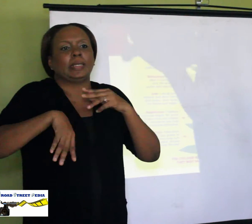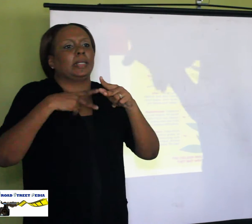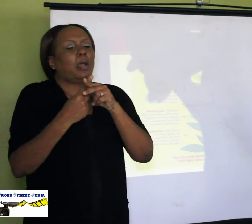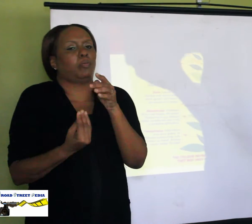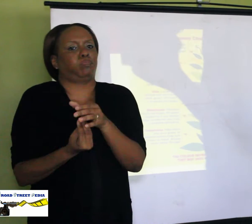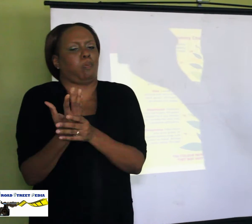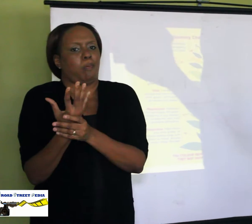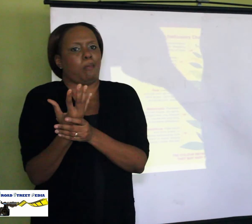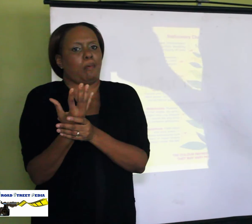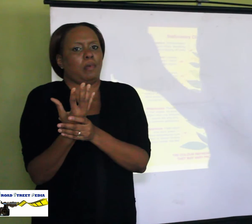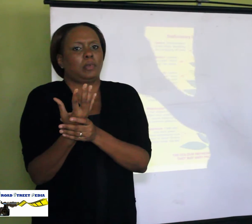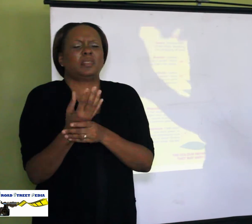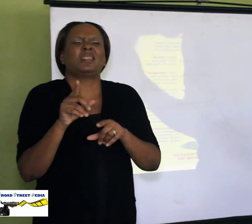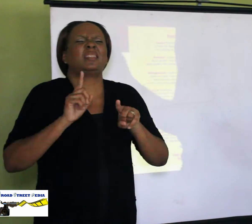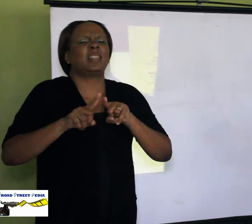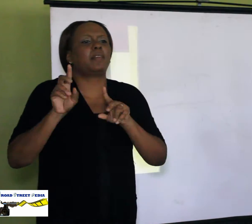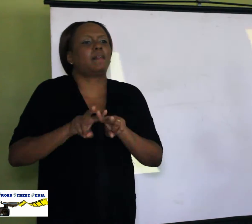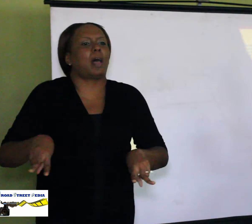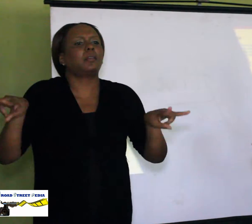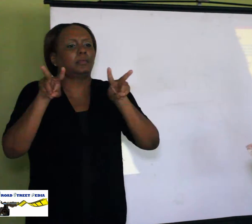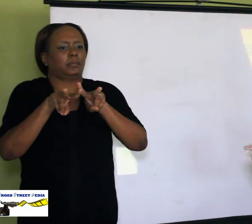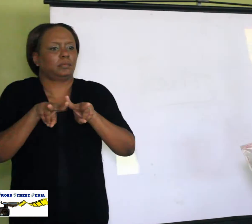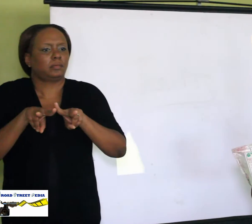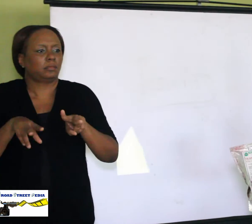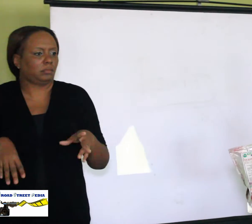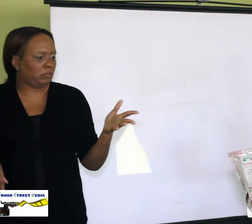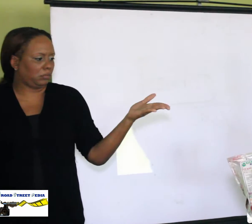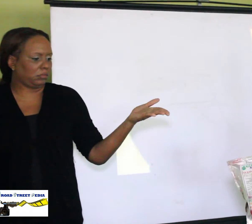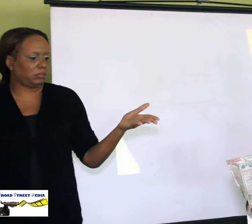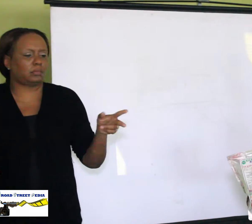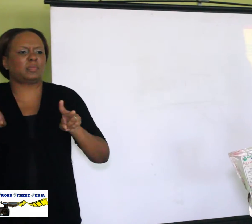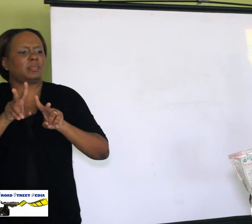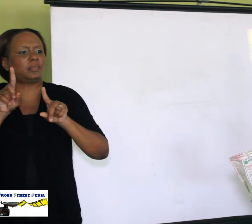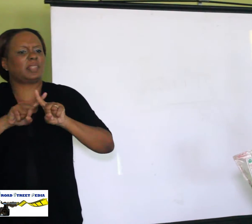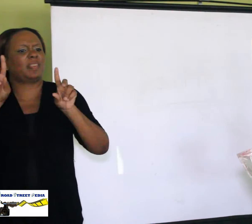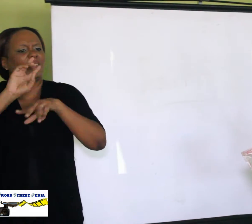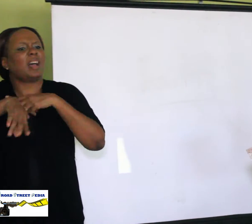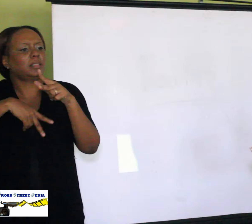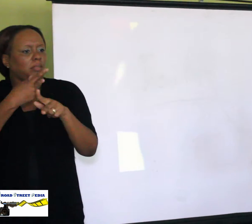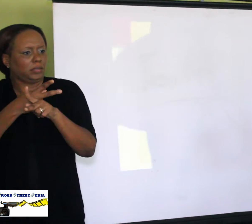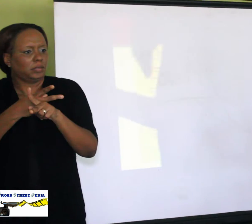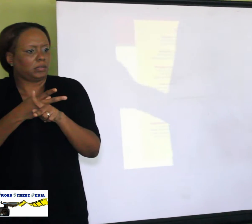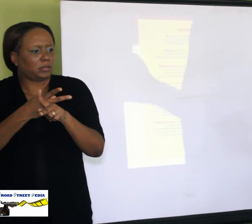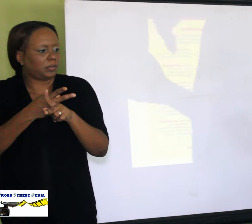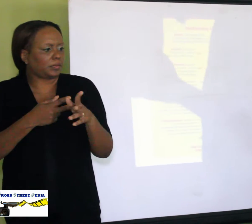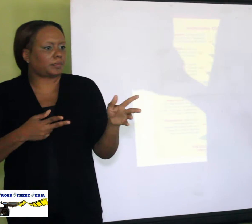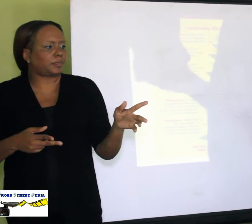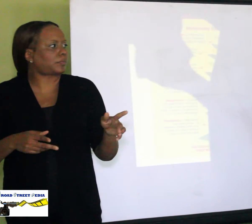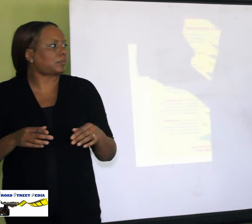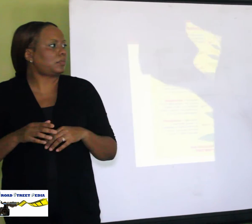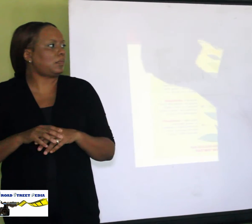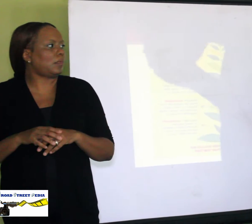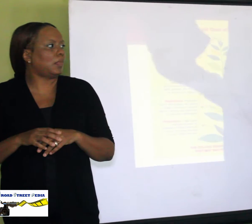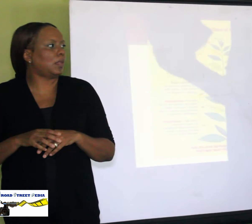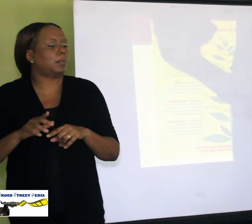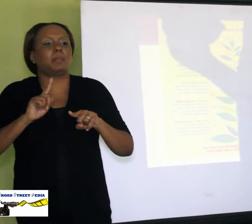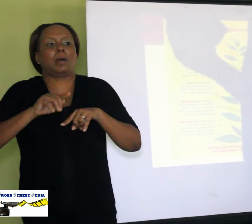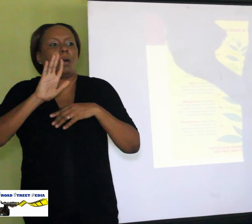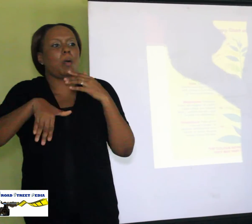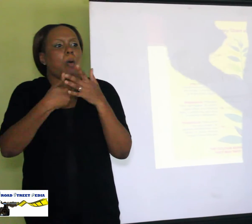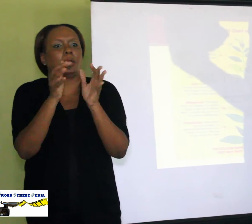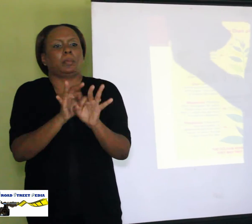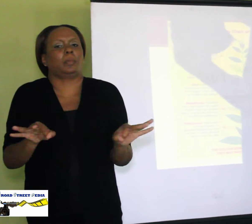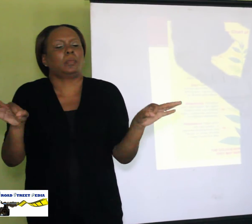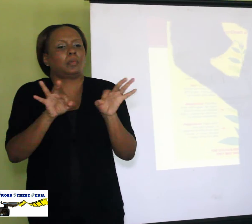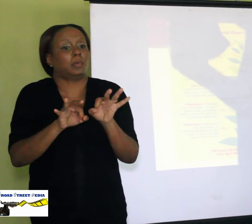So fertilizers come in different values, in different forms, and we use the word, right? But they all have the importance.